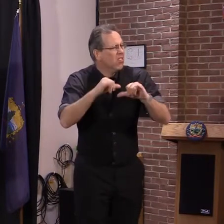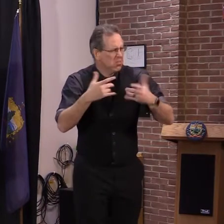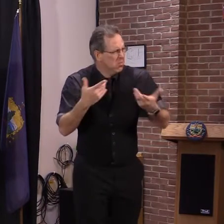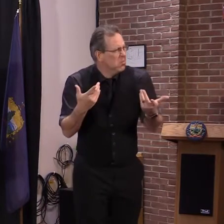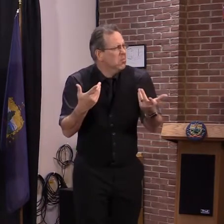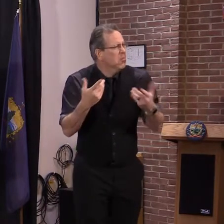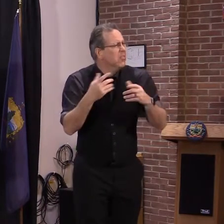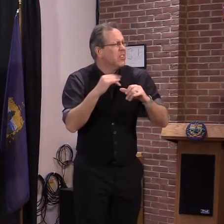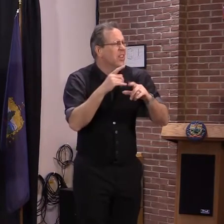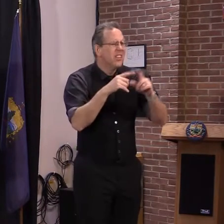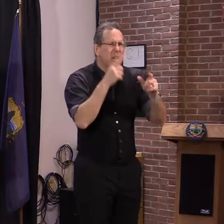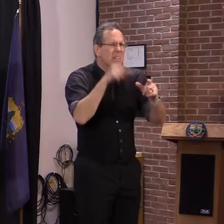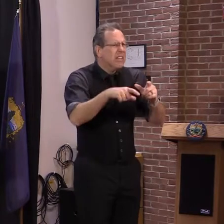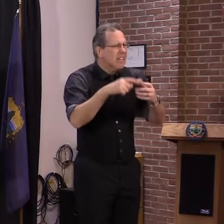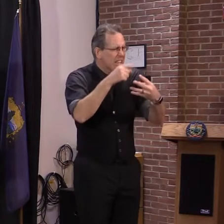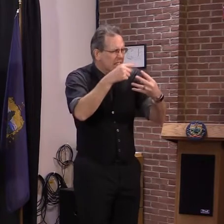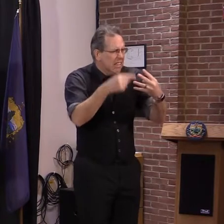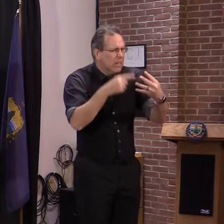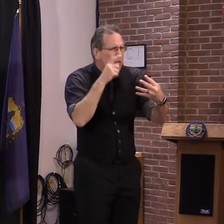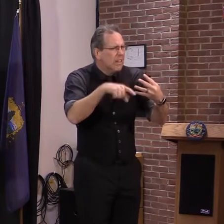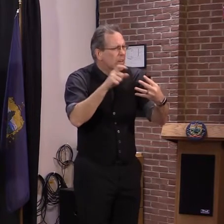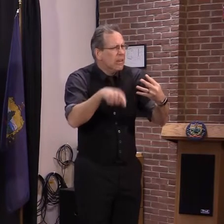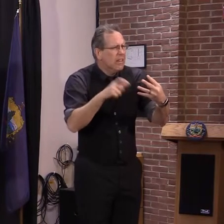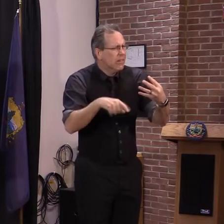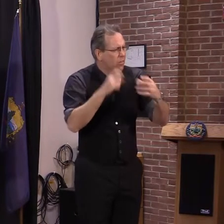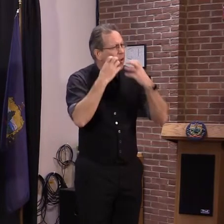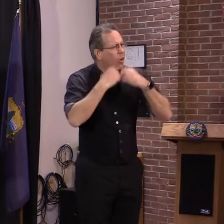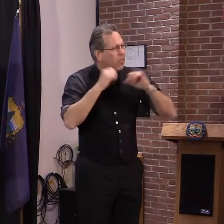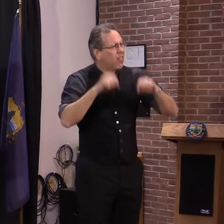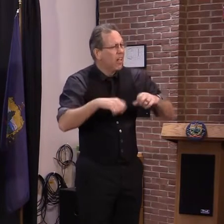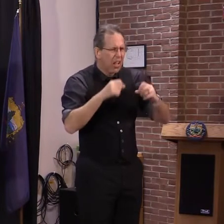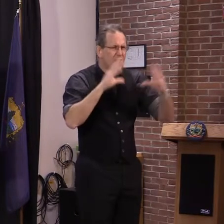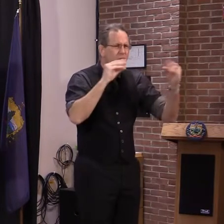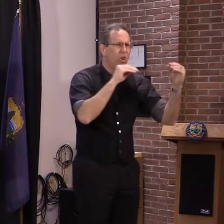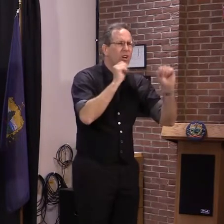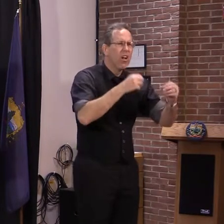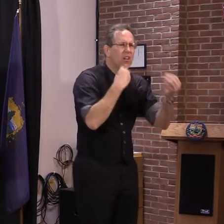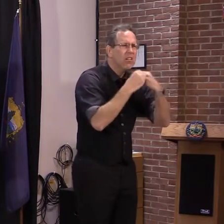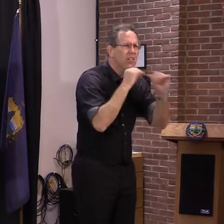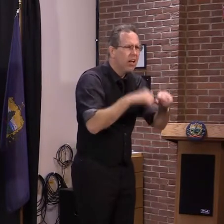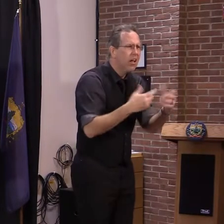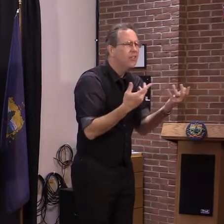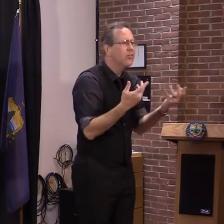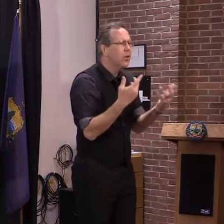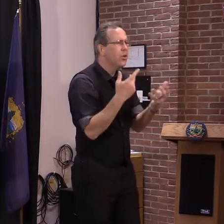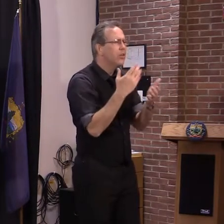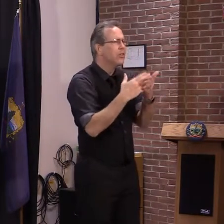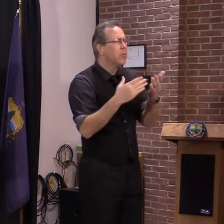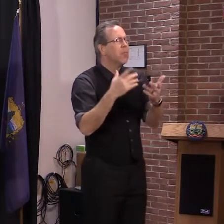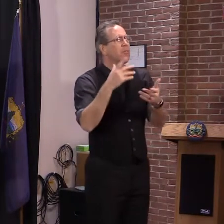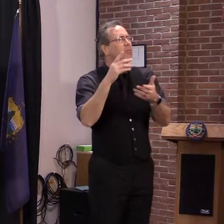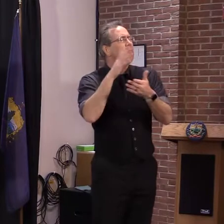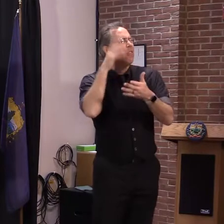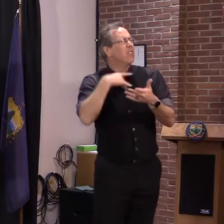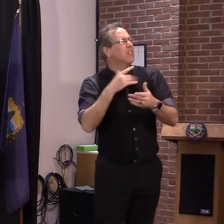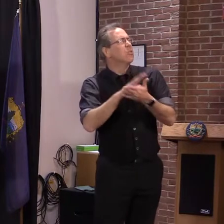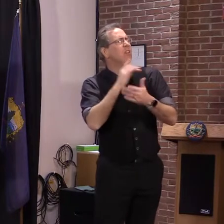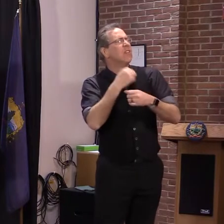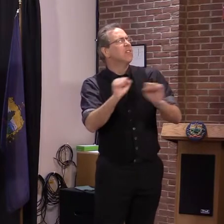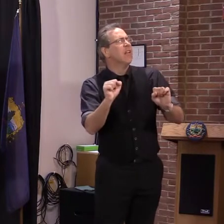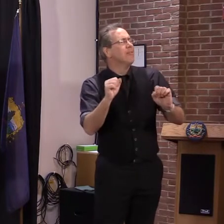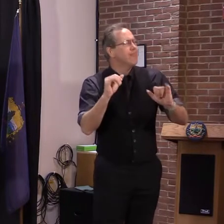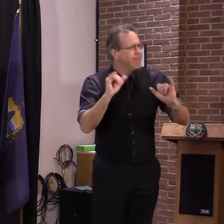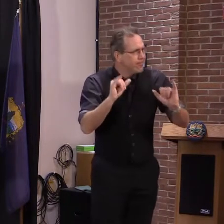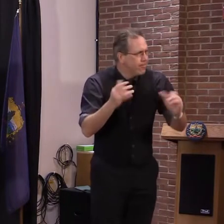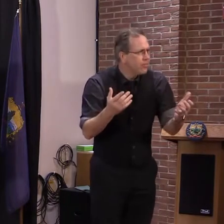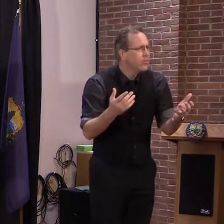necessary, and they send the wrong message to students that our schools are not safe from the virus. Eliminating these types of measures now will